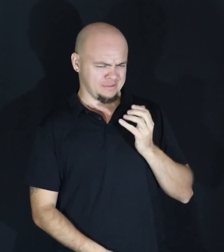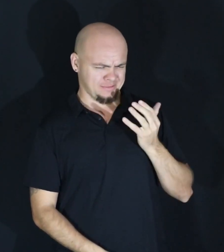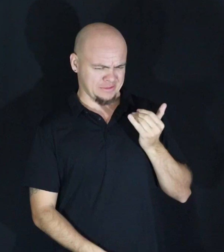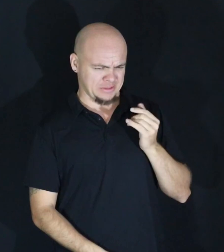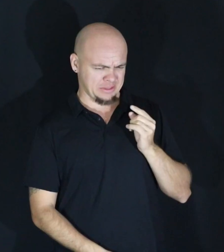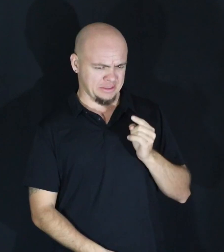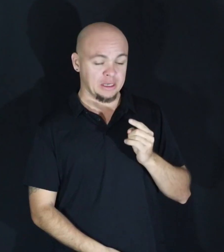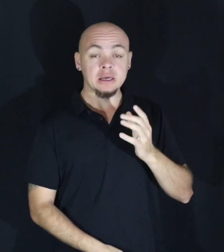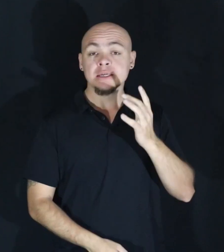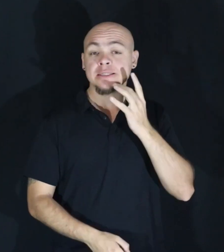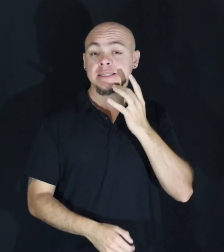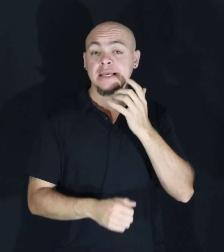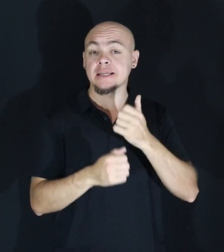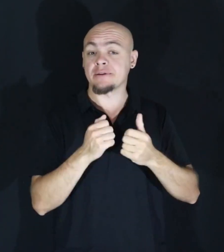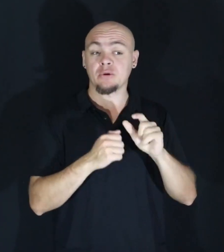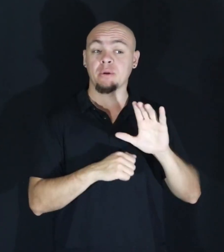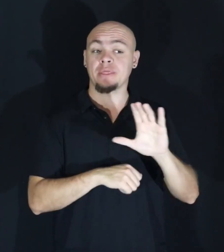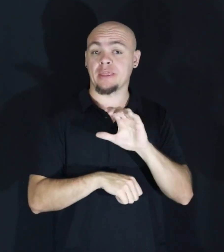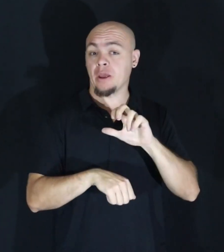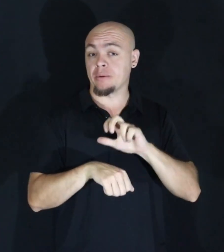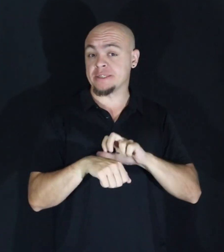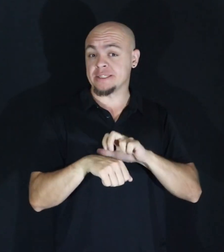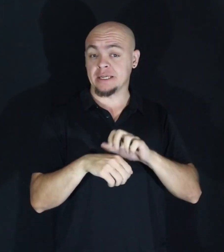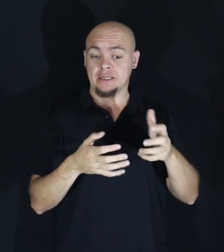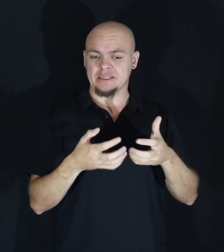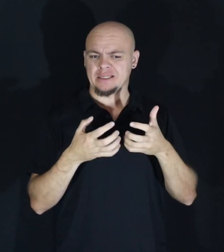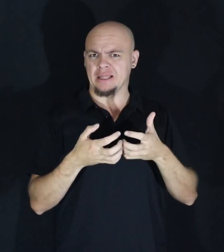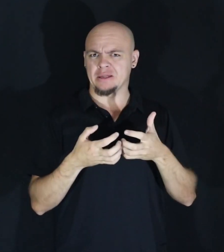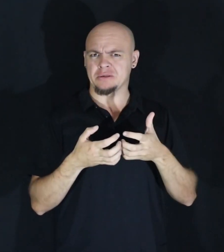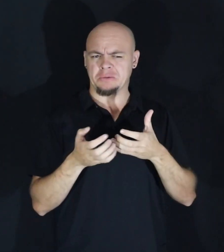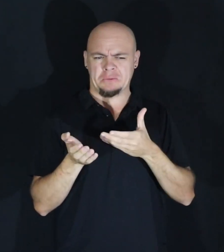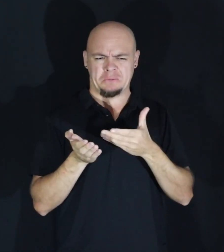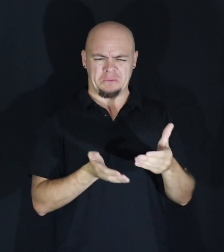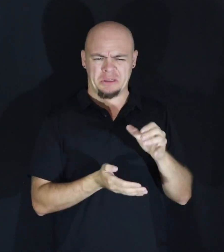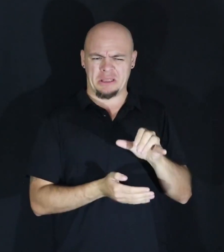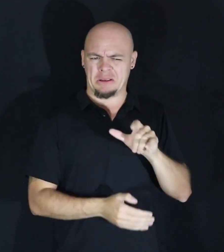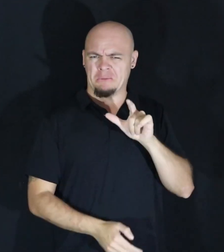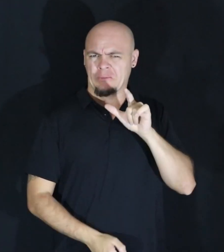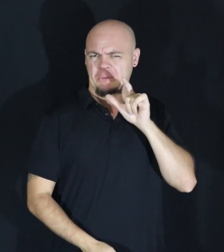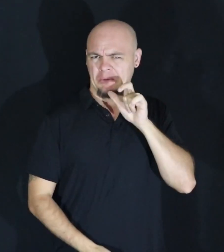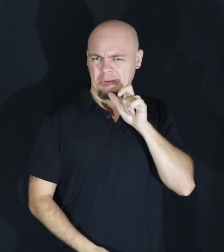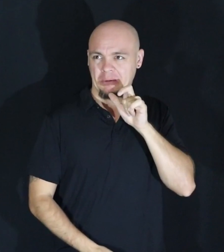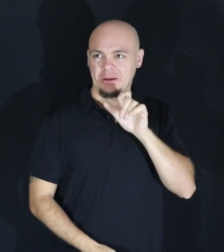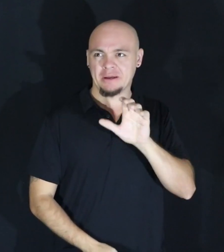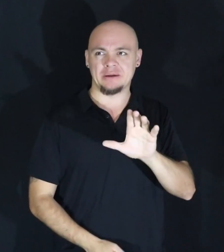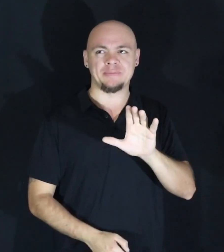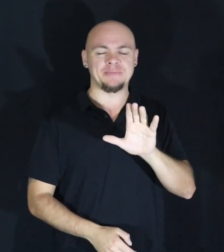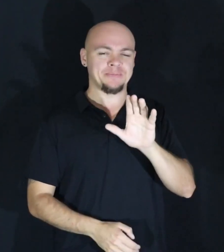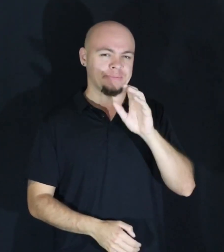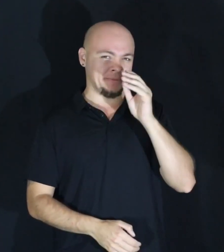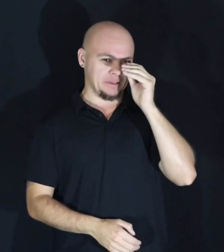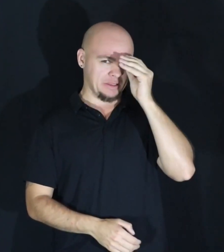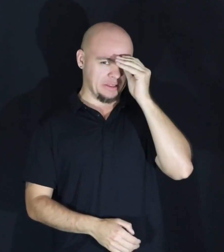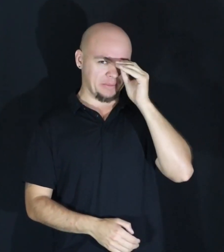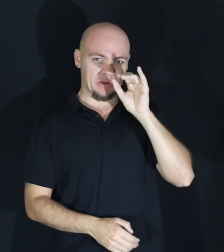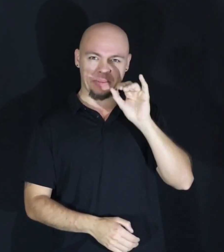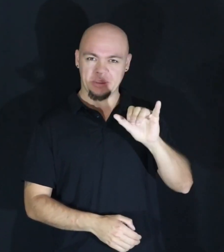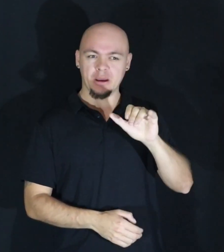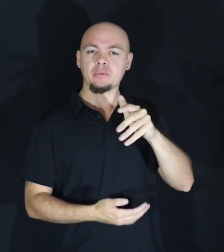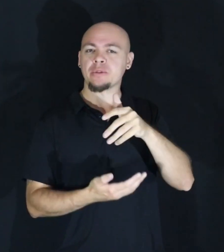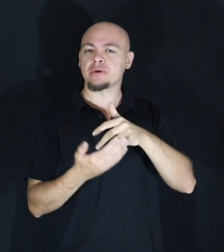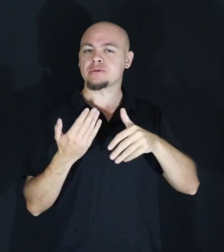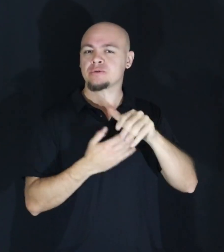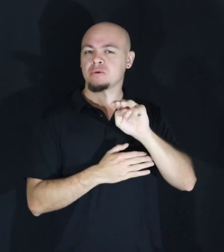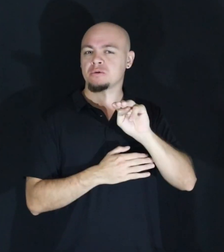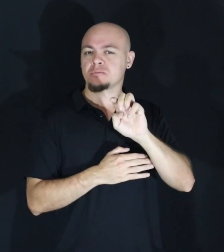And you can't taste everybody's potato salad because who even brought that? Now think about that when it comes to social